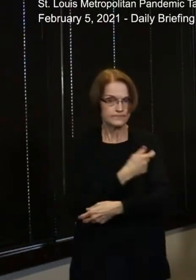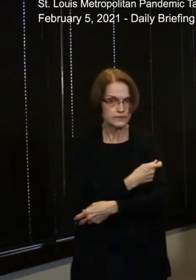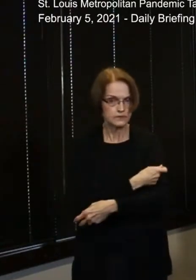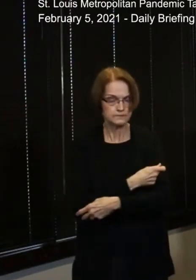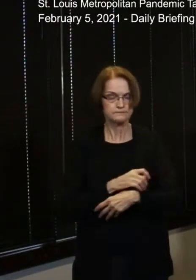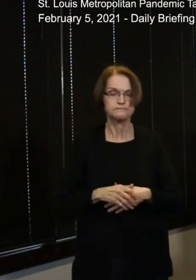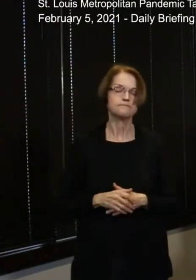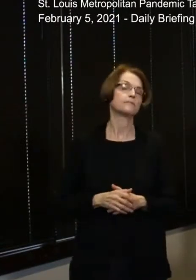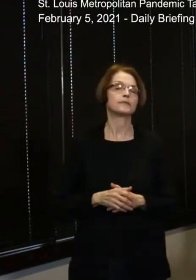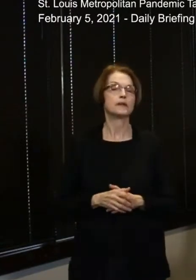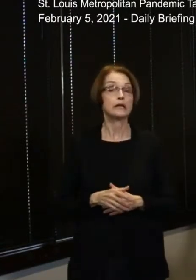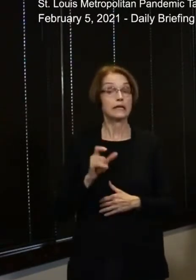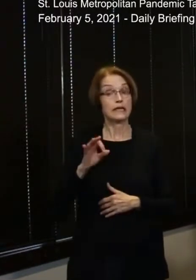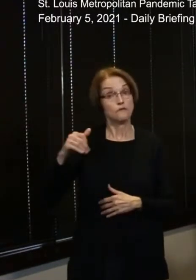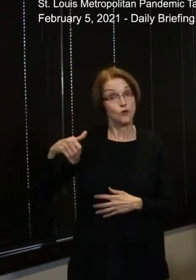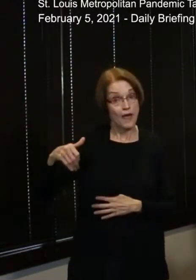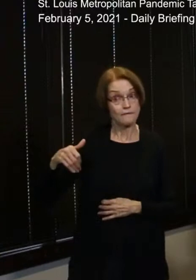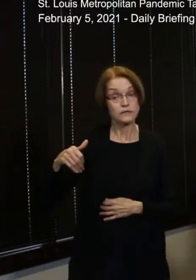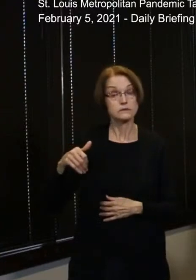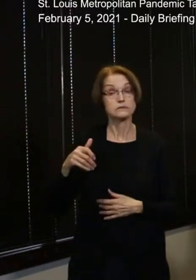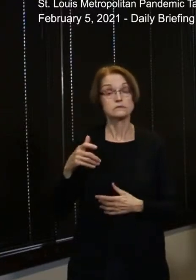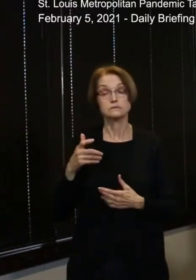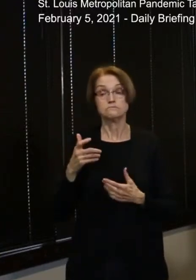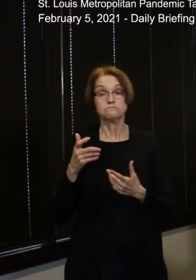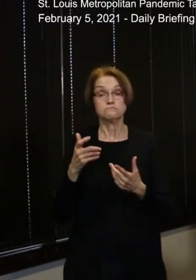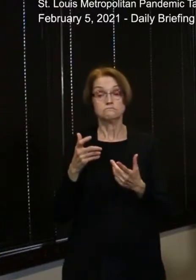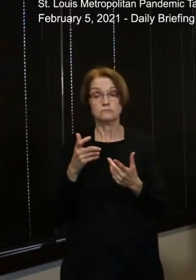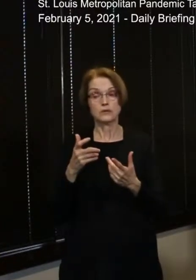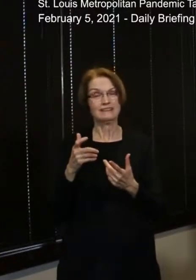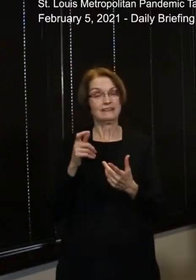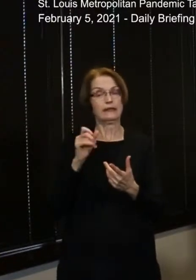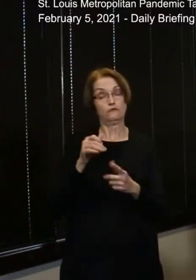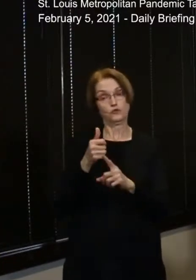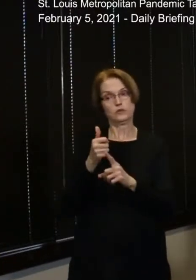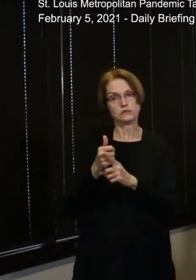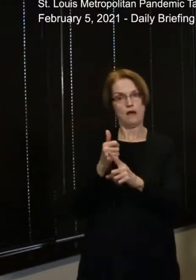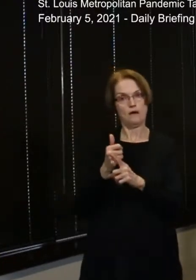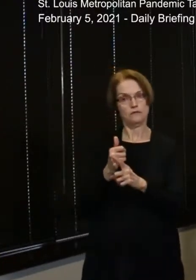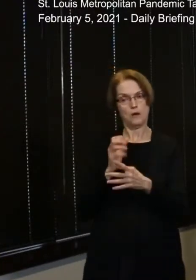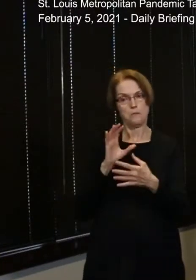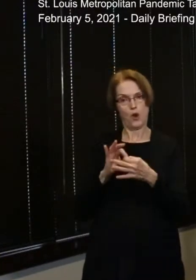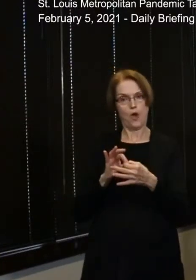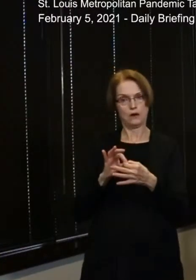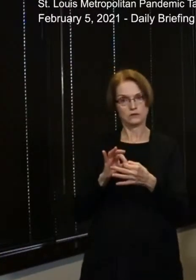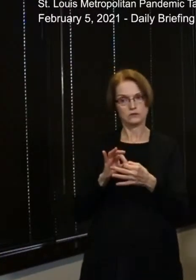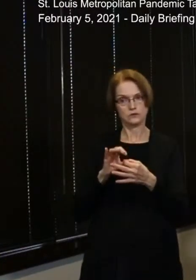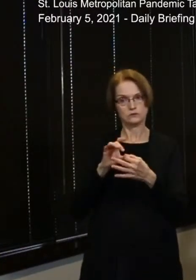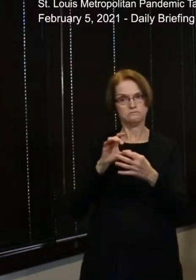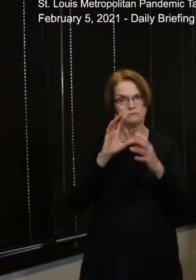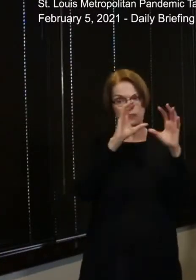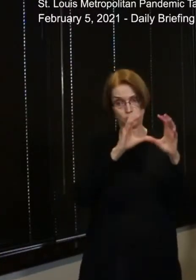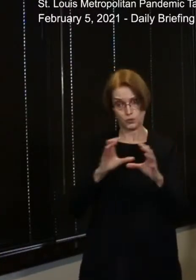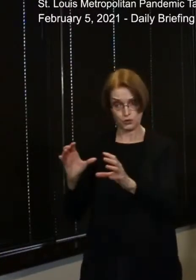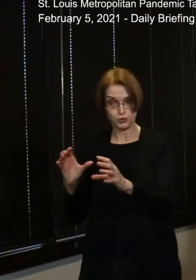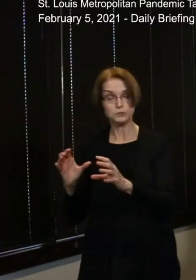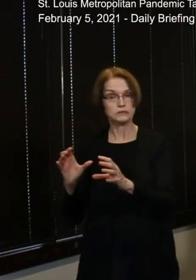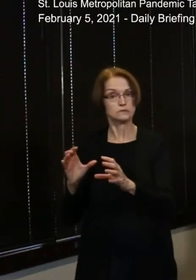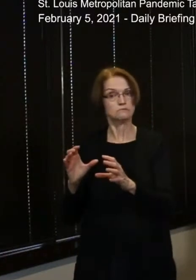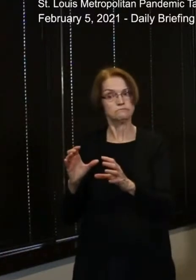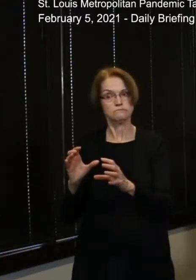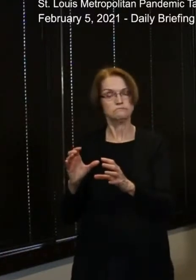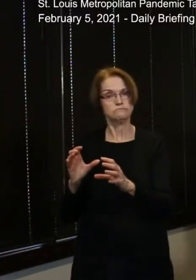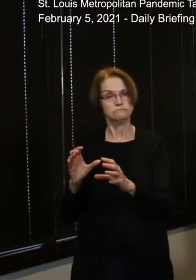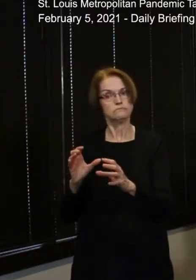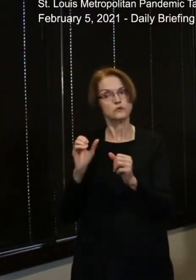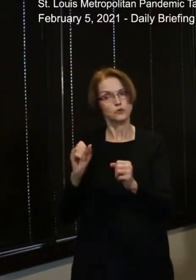So if you haven't already, and if you fit within one of those eligibility categories, we're asking you to pre-register